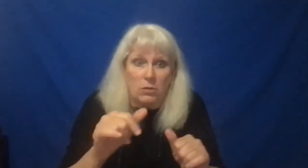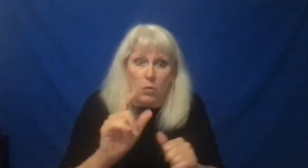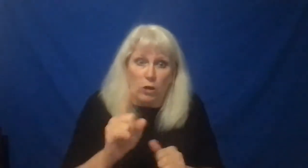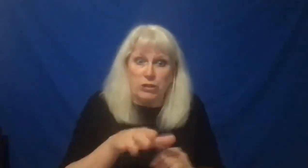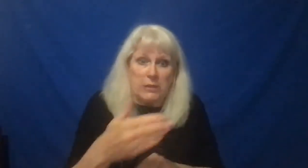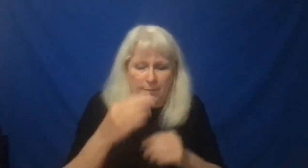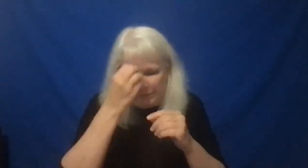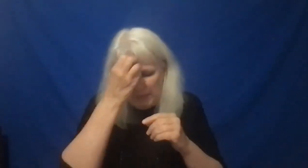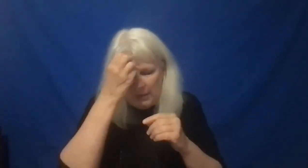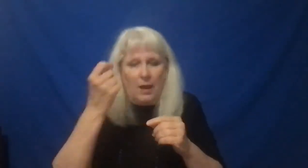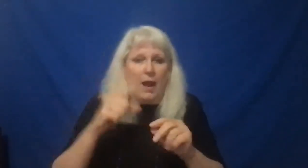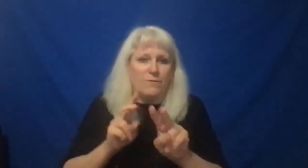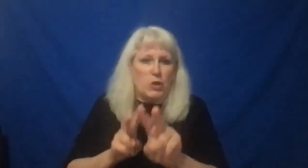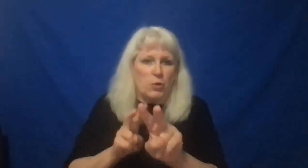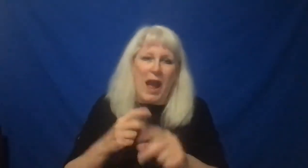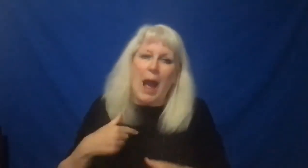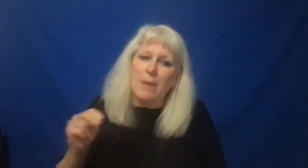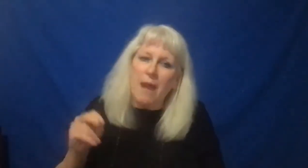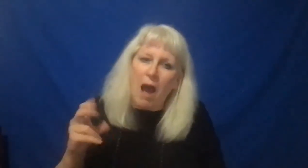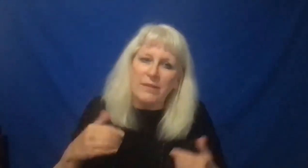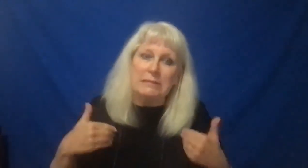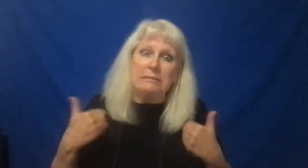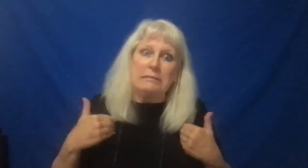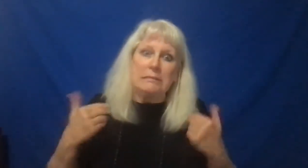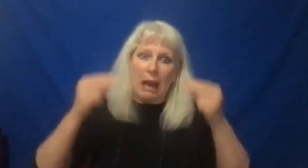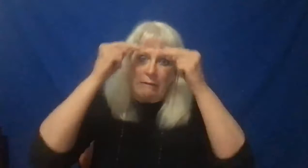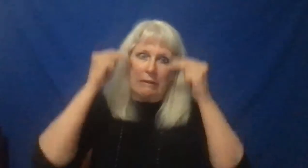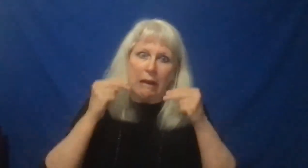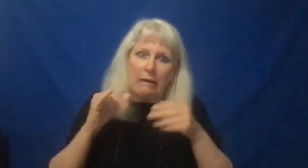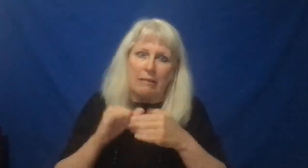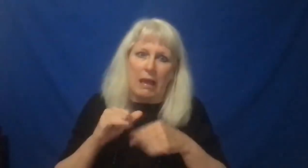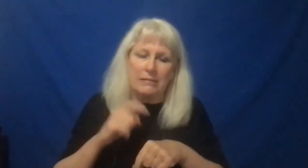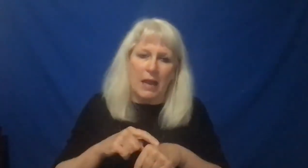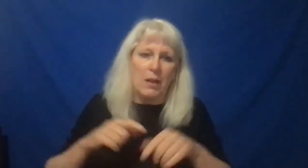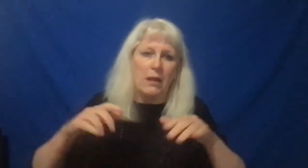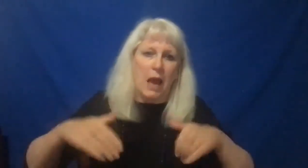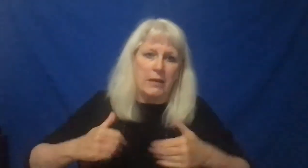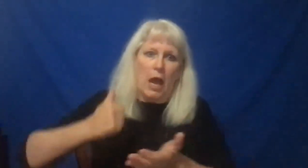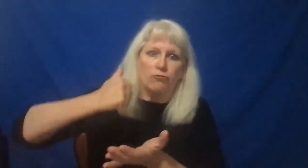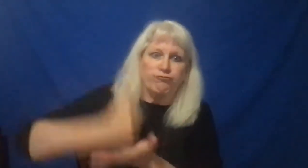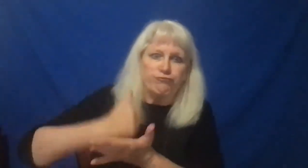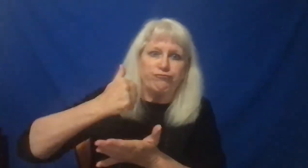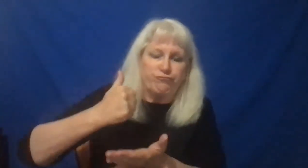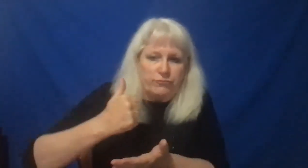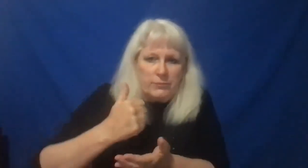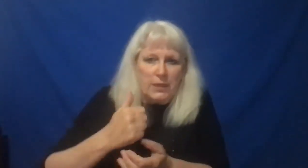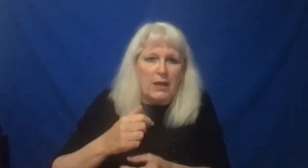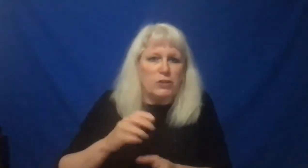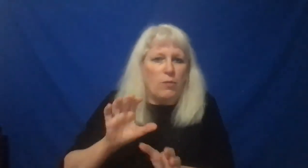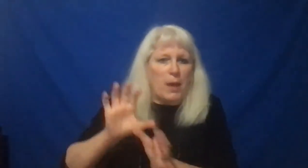only novices at the time, we weren't finally professed. We were put in the choir loft because there were no other seats